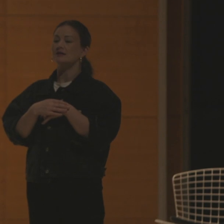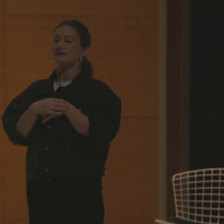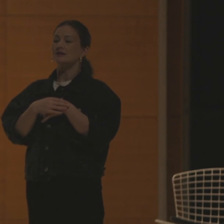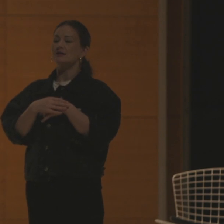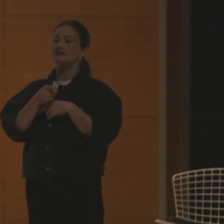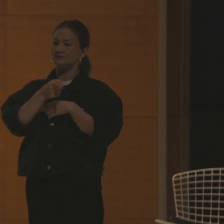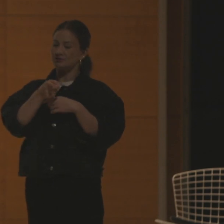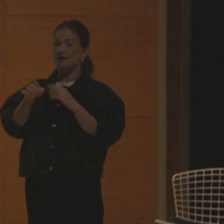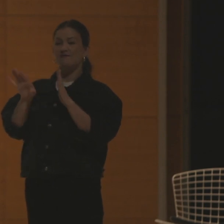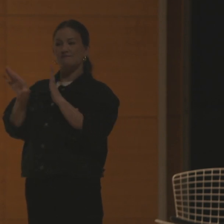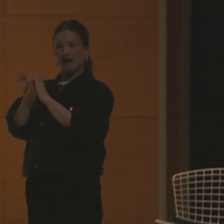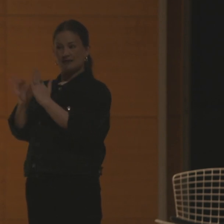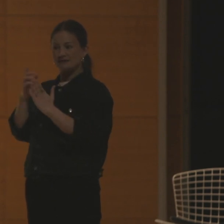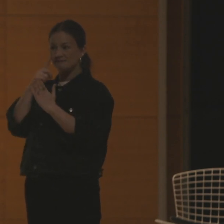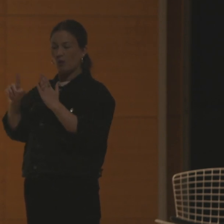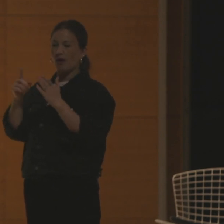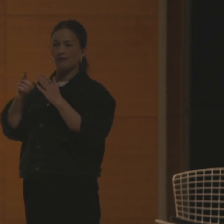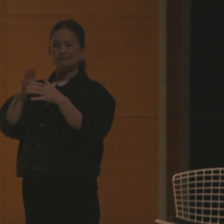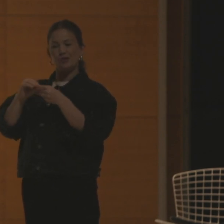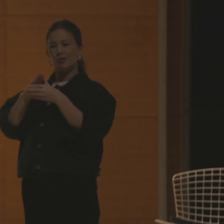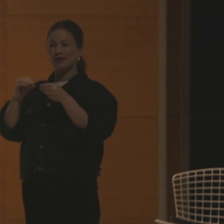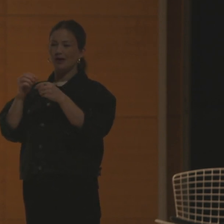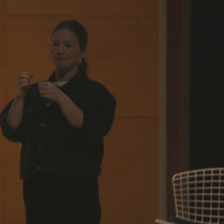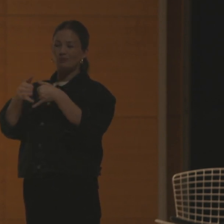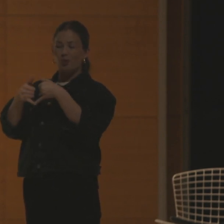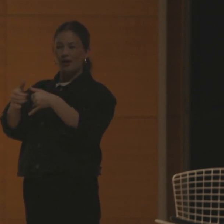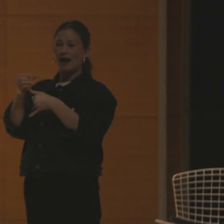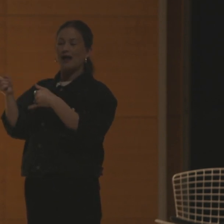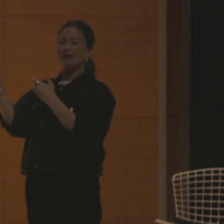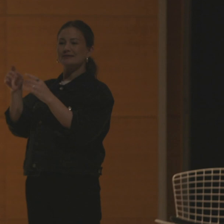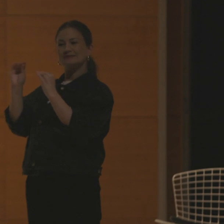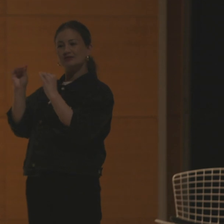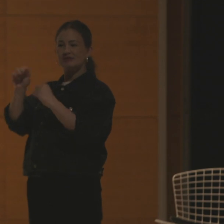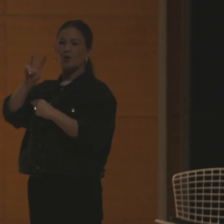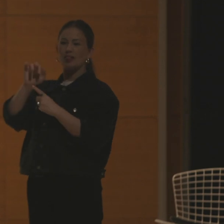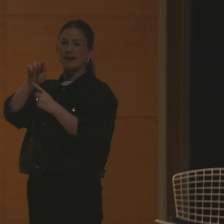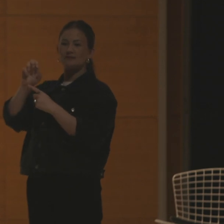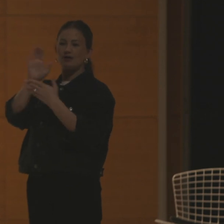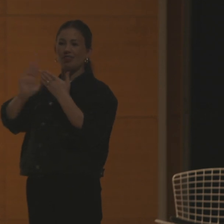Book Award and the winner of the Story Prize. He teaches at Williams College. Please welcome our special guest,